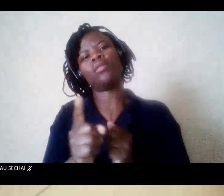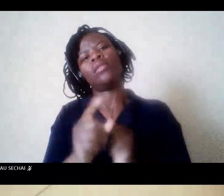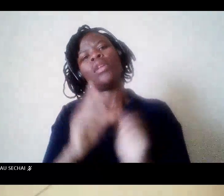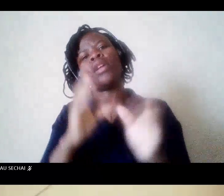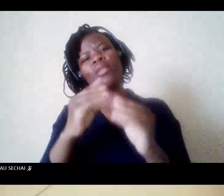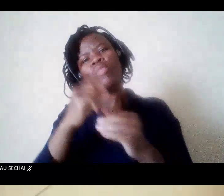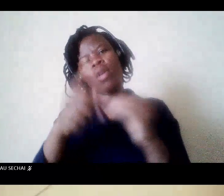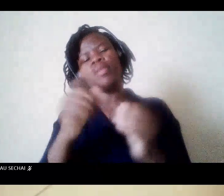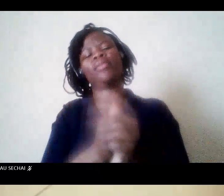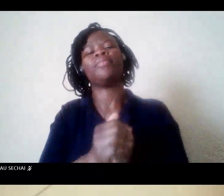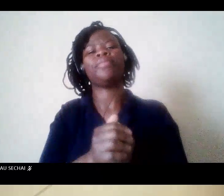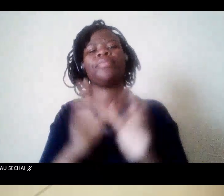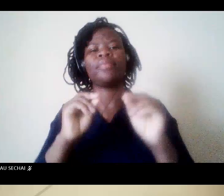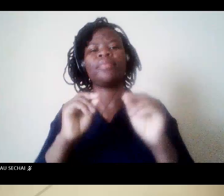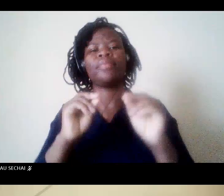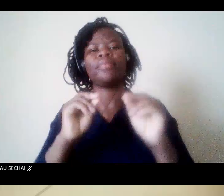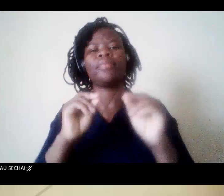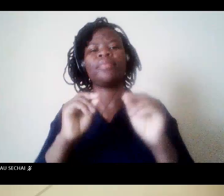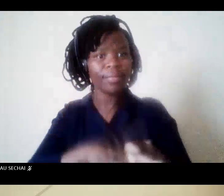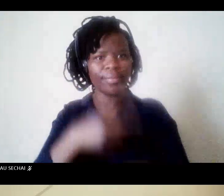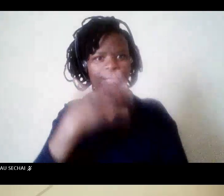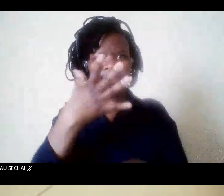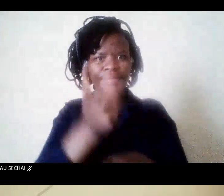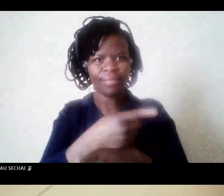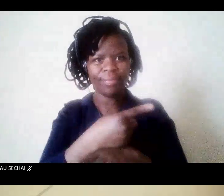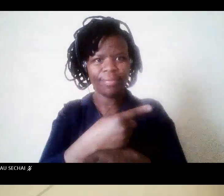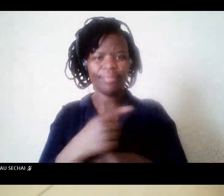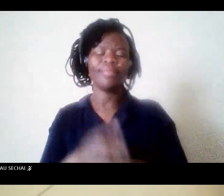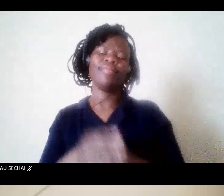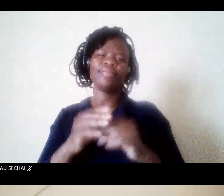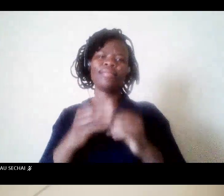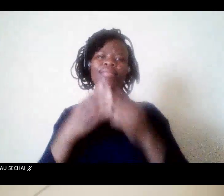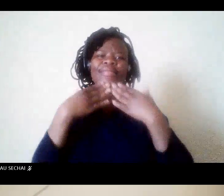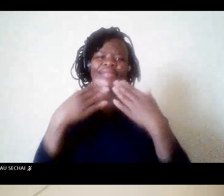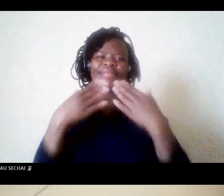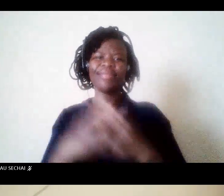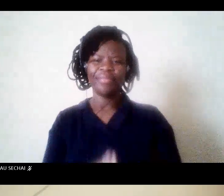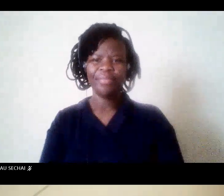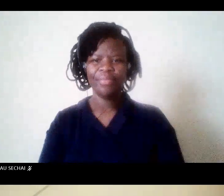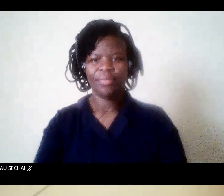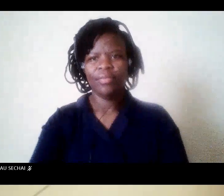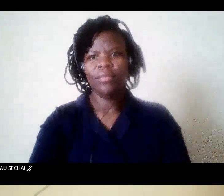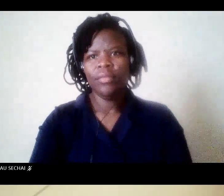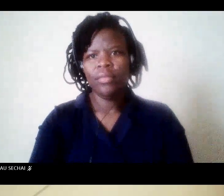okay? So see you at 5 p.m. Thank you.